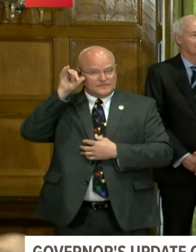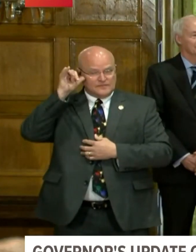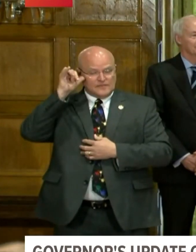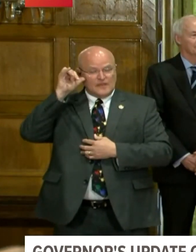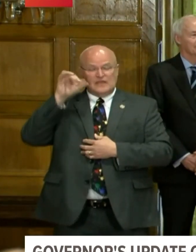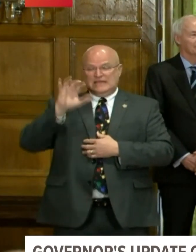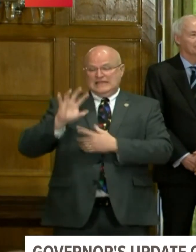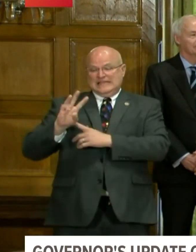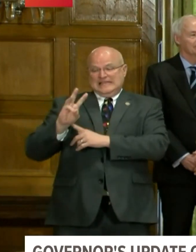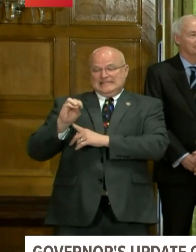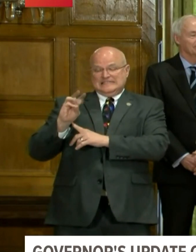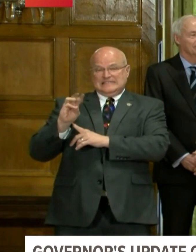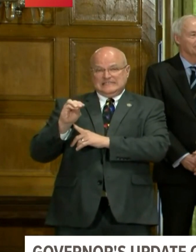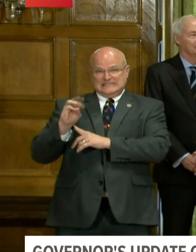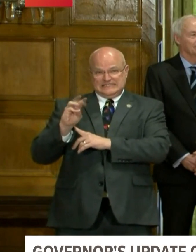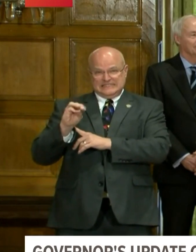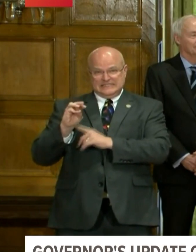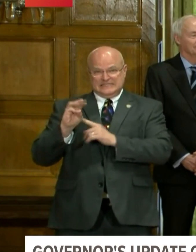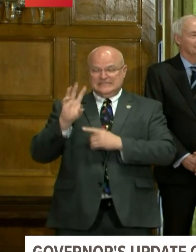those, 60